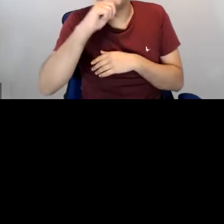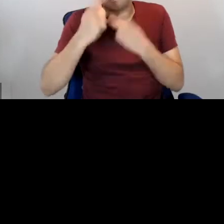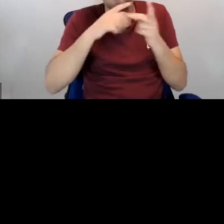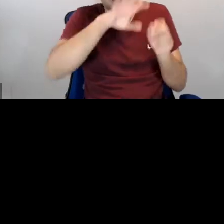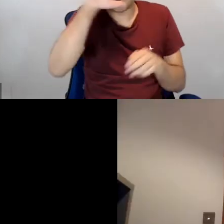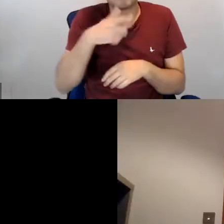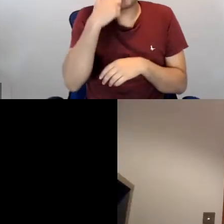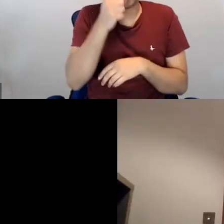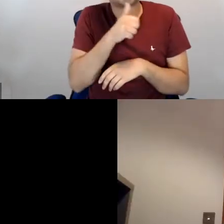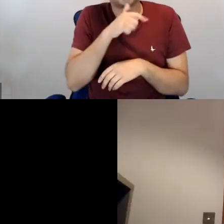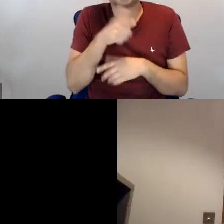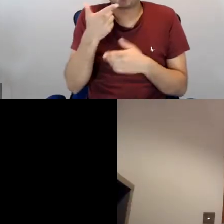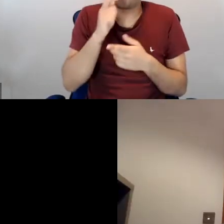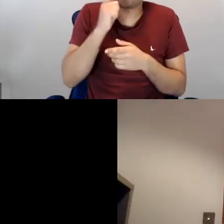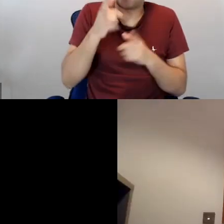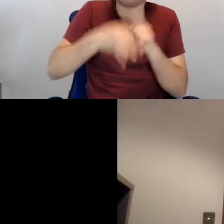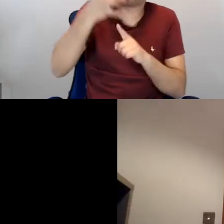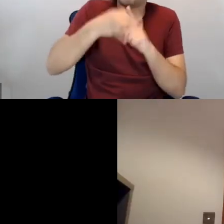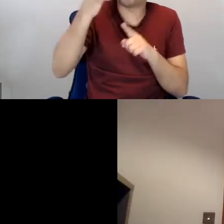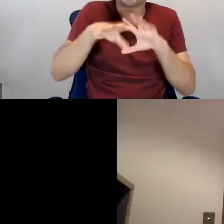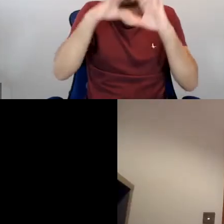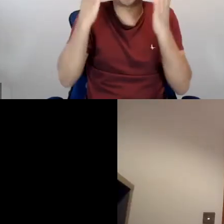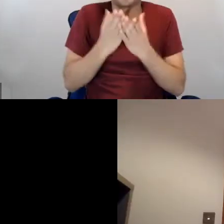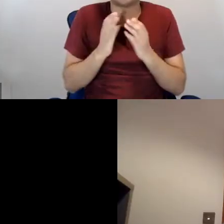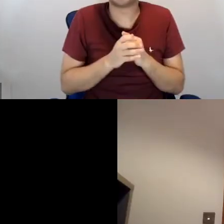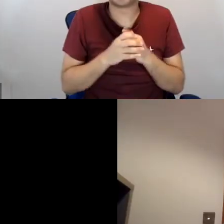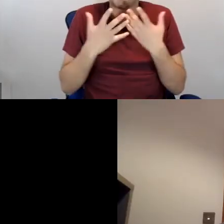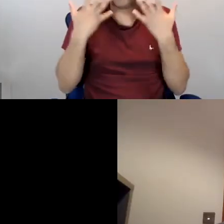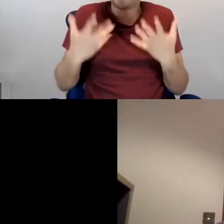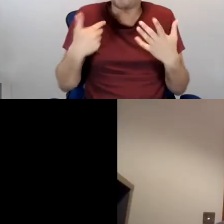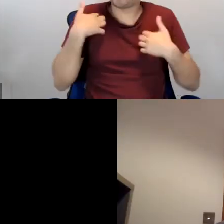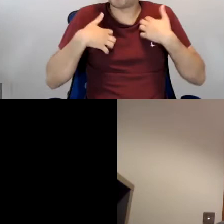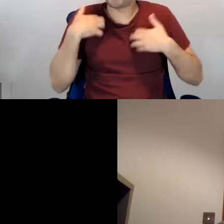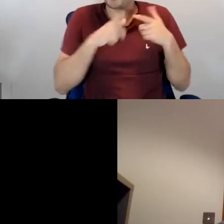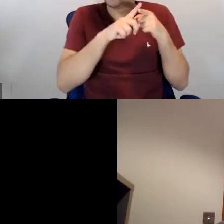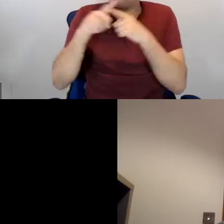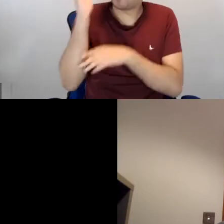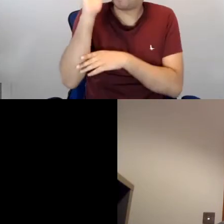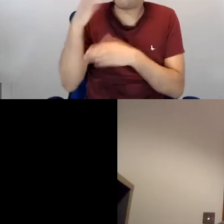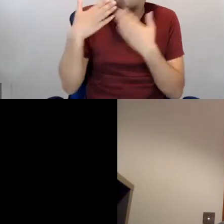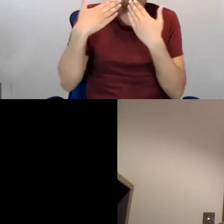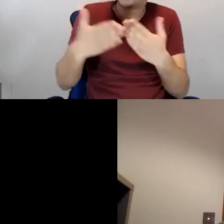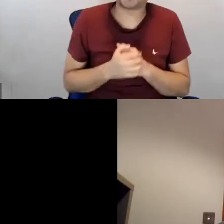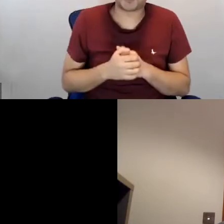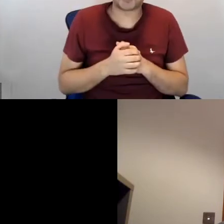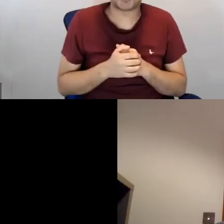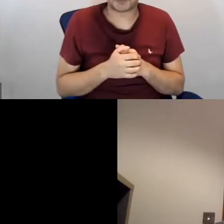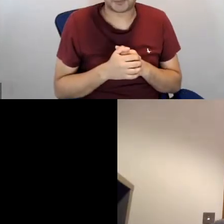world. So without further ado, I'm looking forward to hearing from our speakers, and thanks again to our funder.